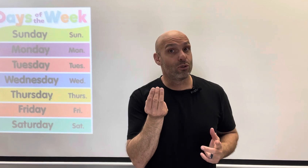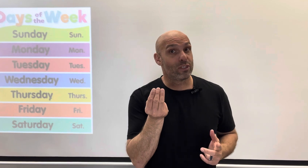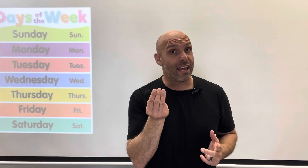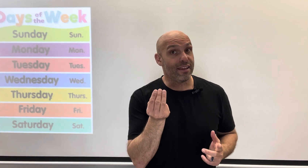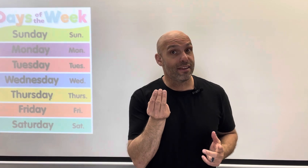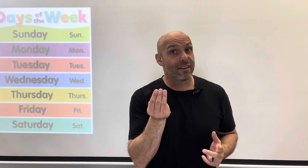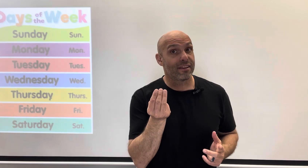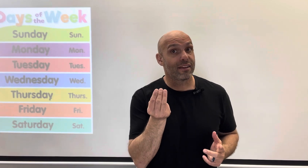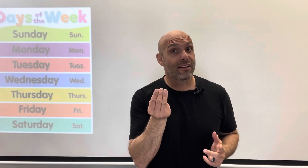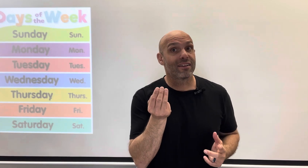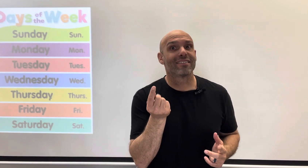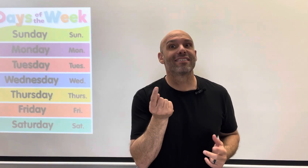Tuesday.